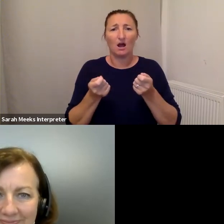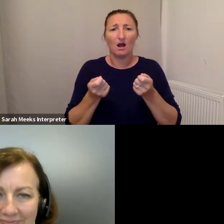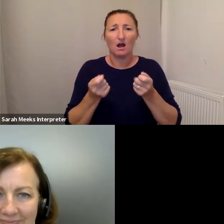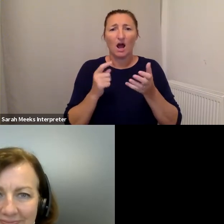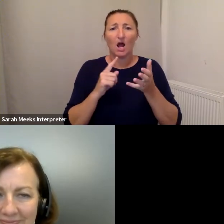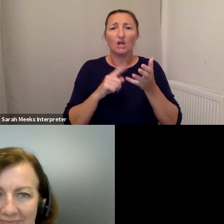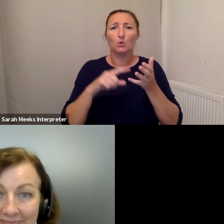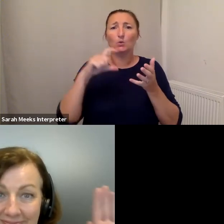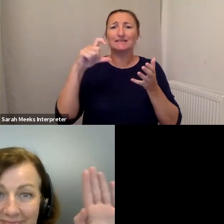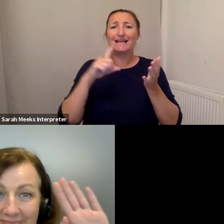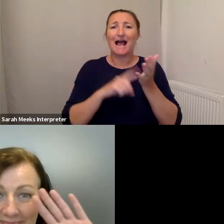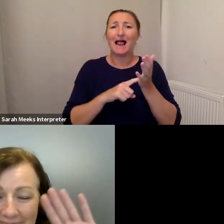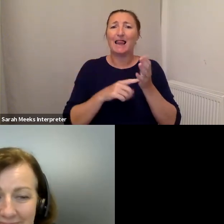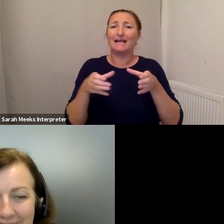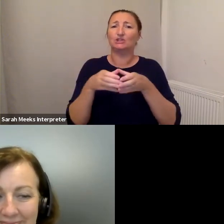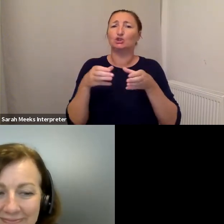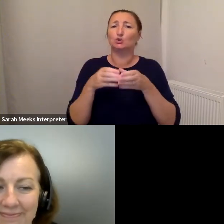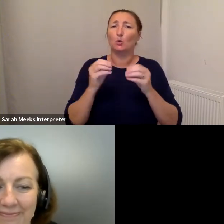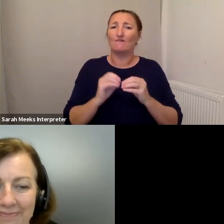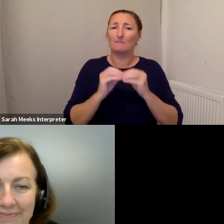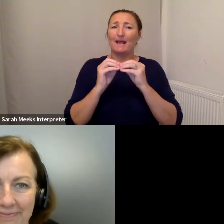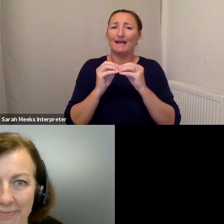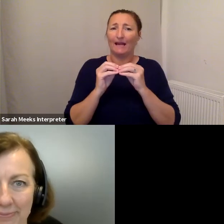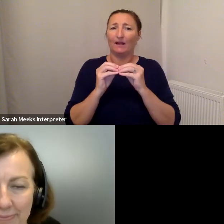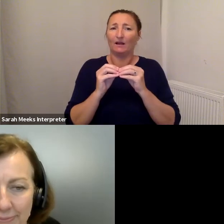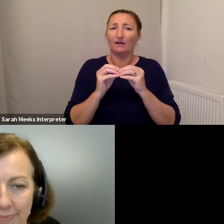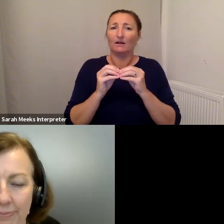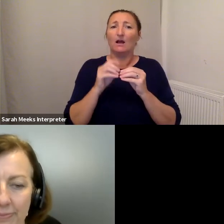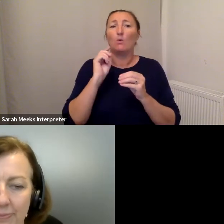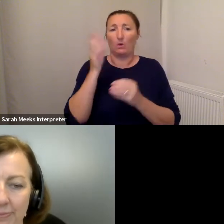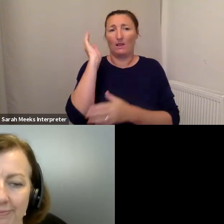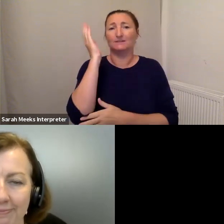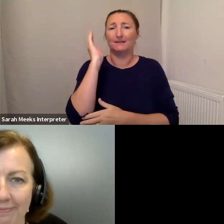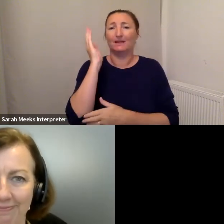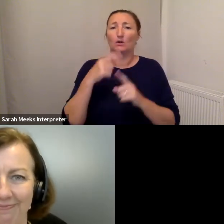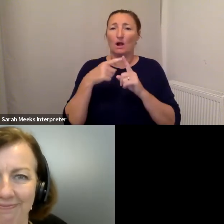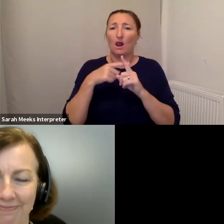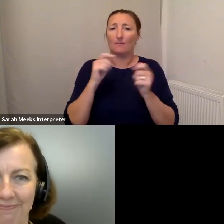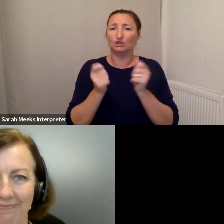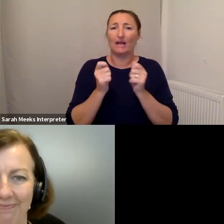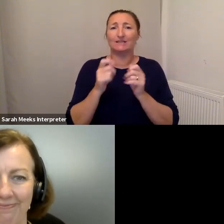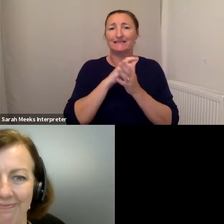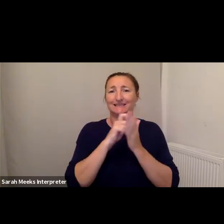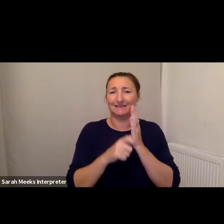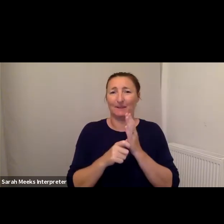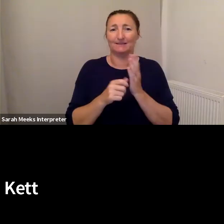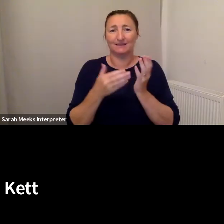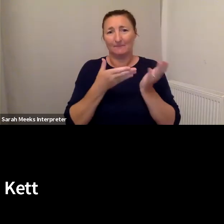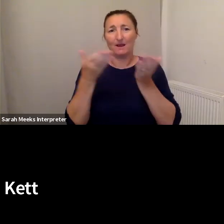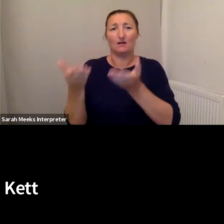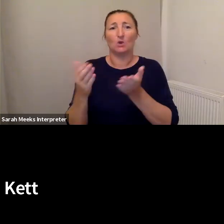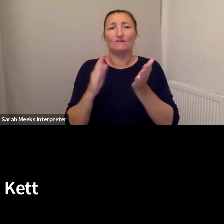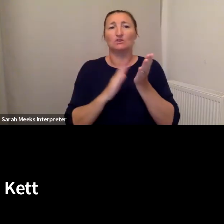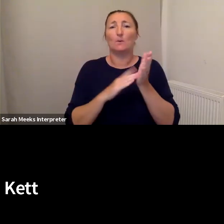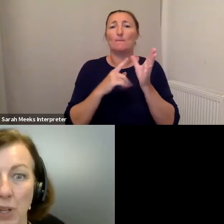GDI Hub. She will speak on disability and on climate change. Maria, the floor